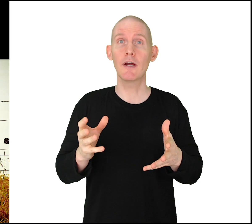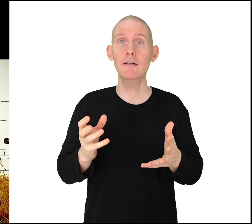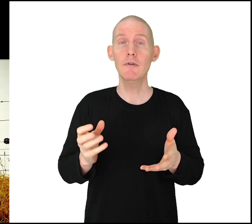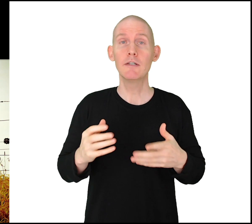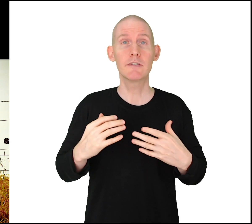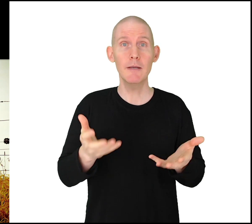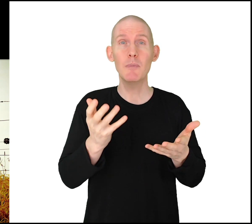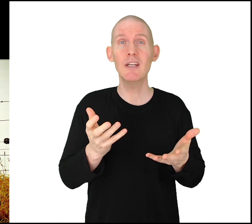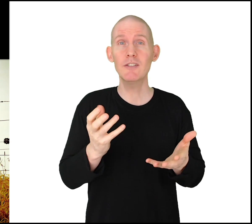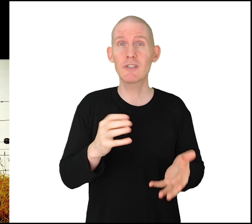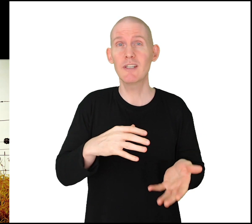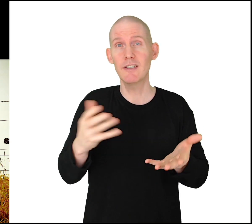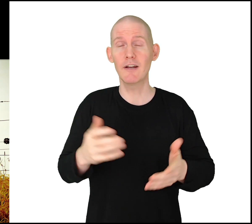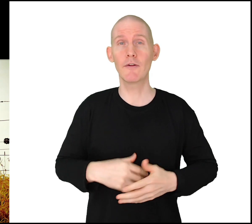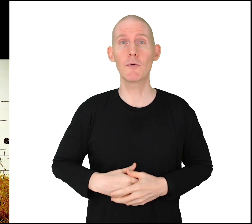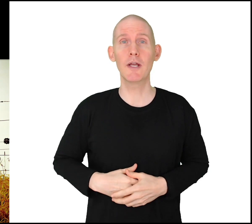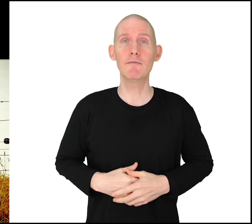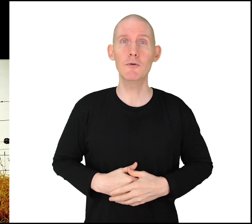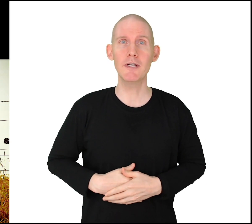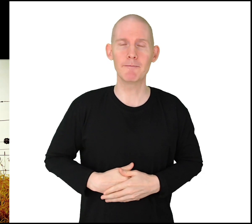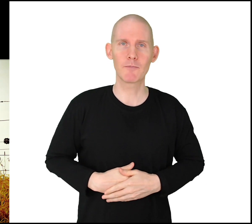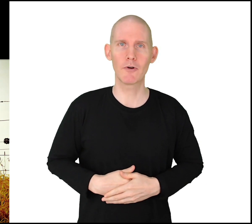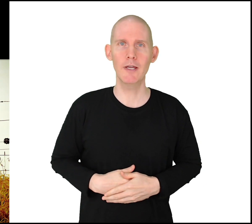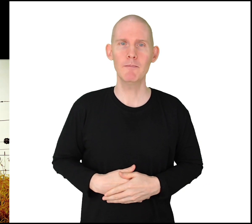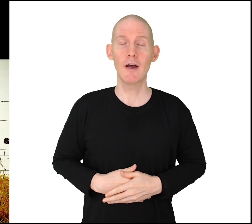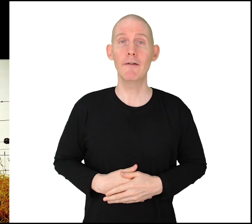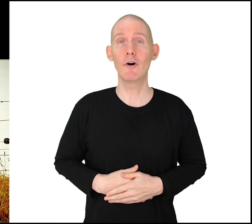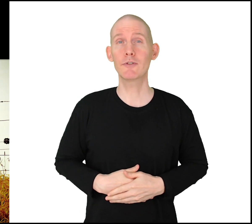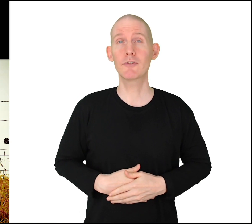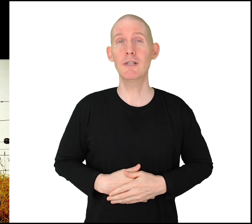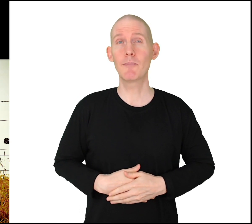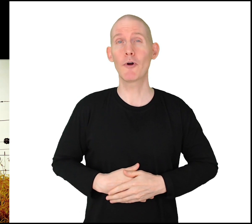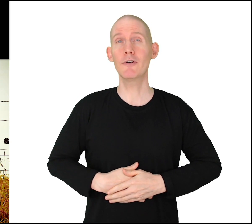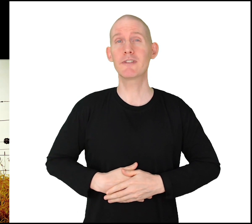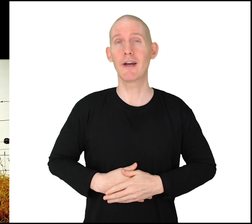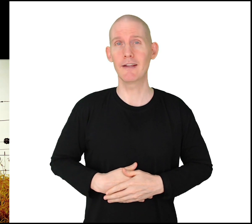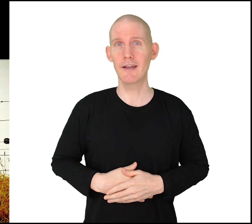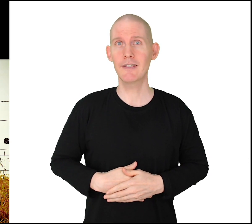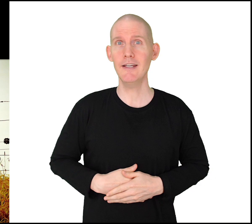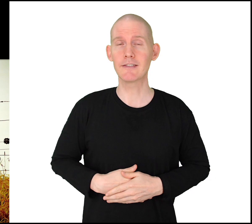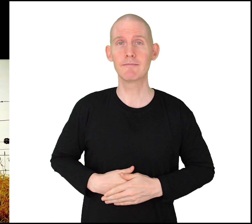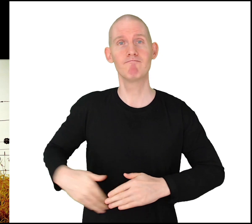sign, same meaning, just another way of doing it, okay? I've also seen border sign like this.